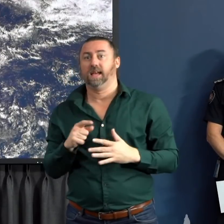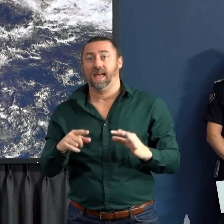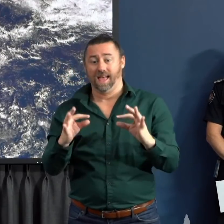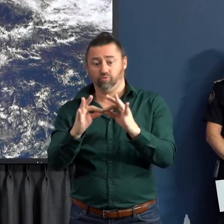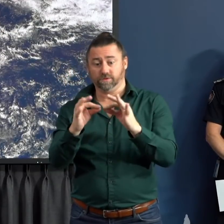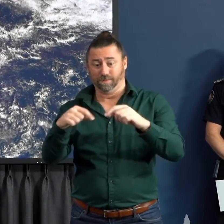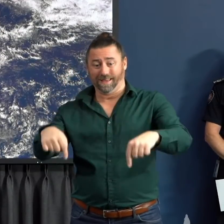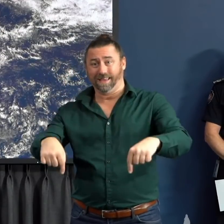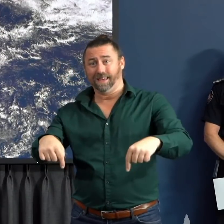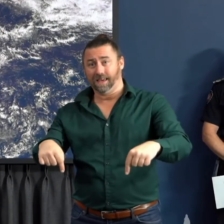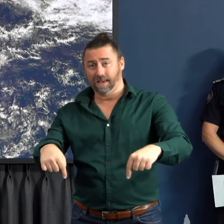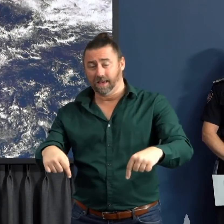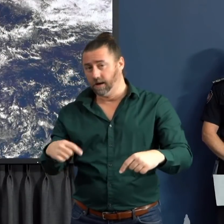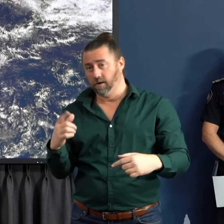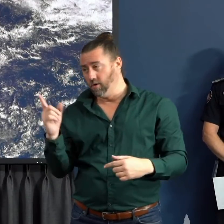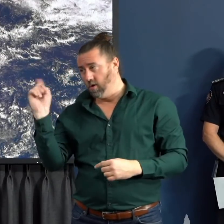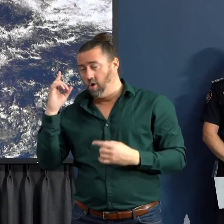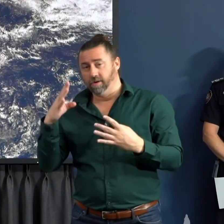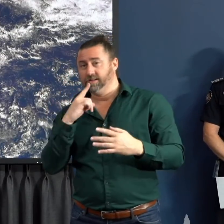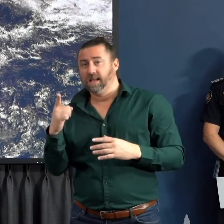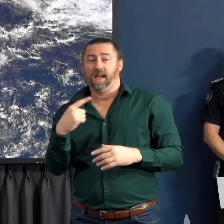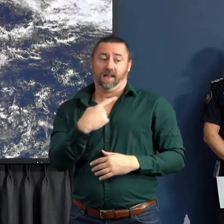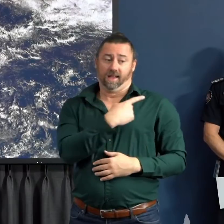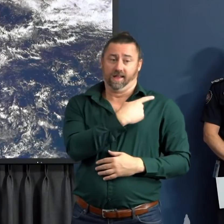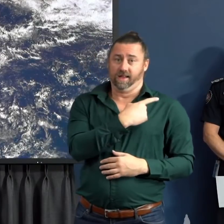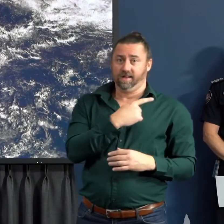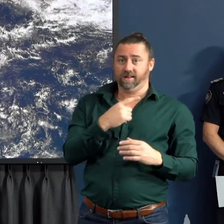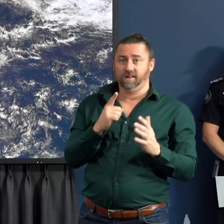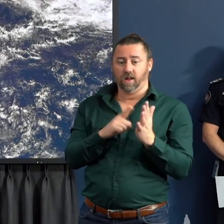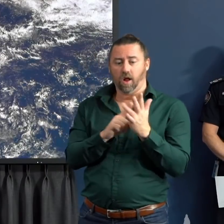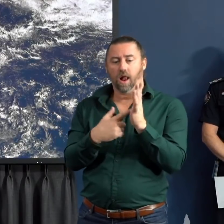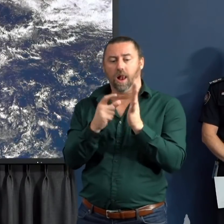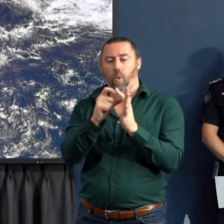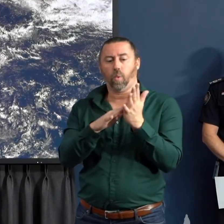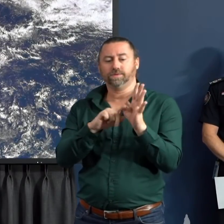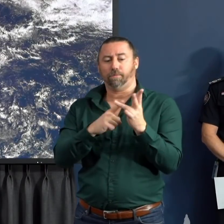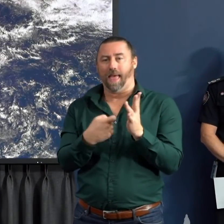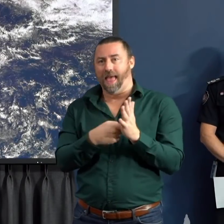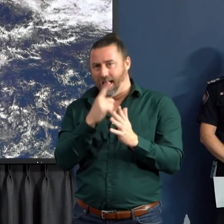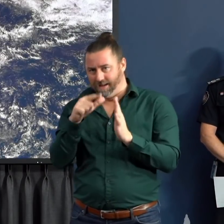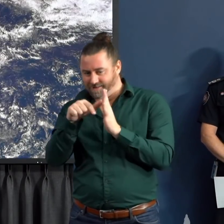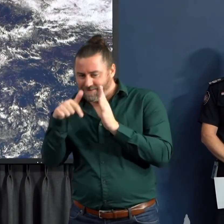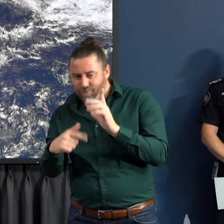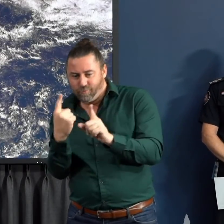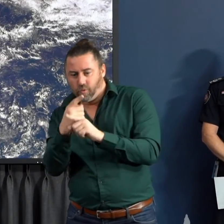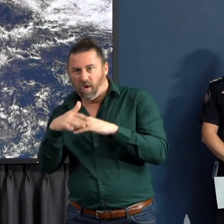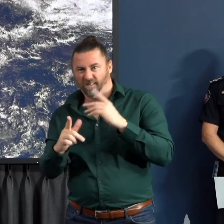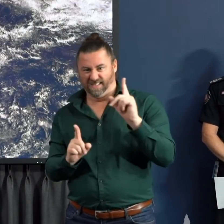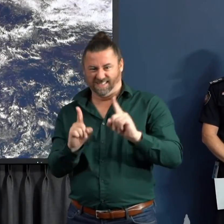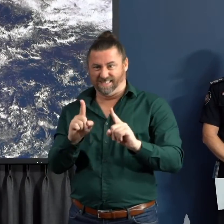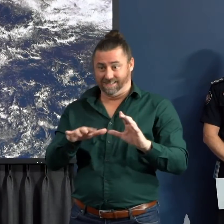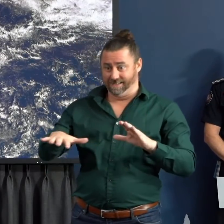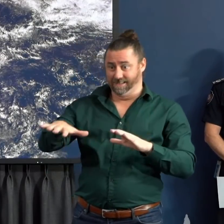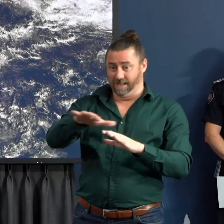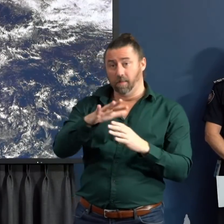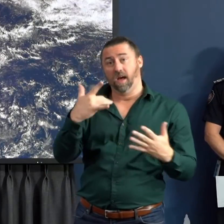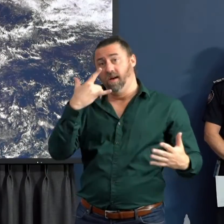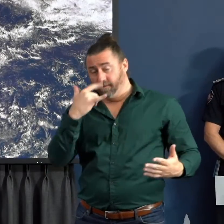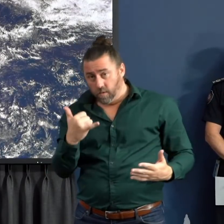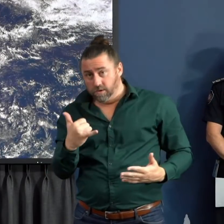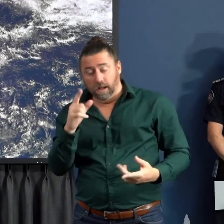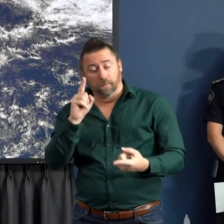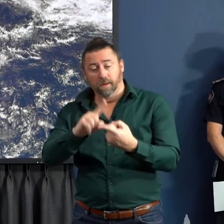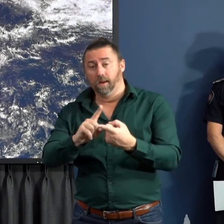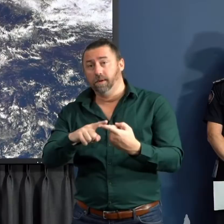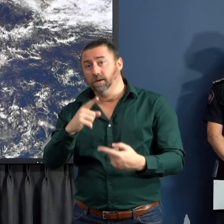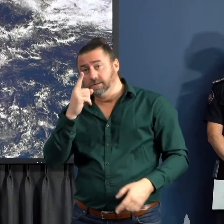message I've just said, and I'm sure the Lord Mayor will be able to give some really more details on what's happening in the city. But unfortunately for us this morning, we've seen people still going